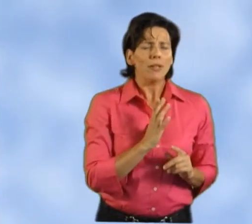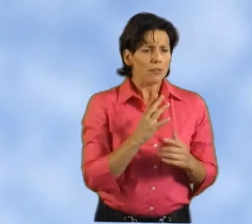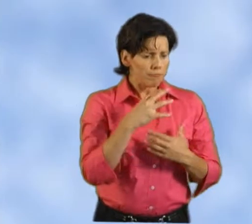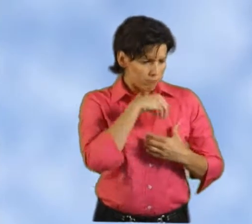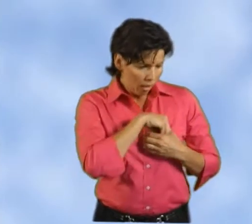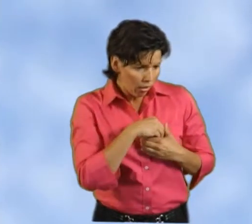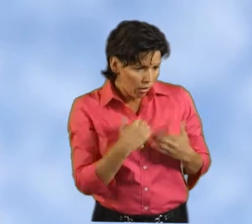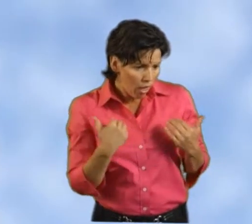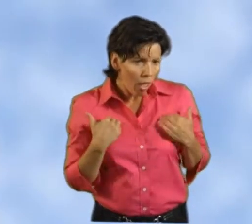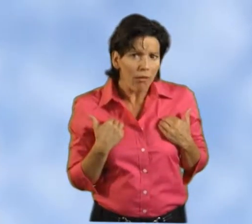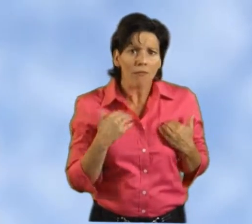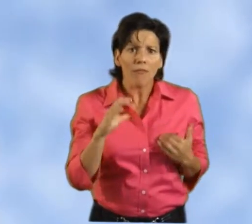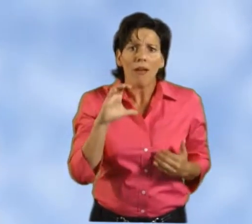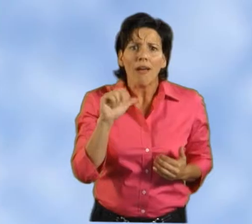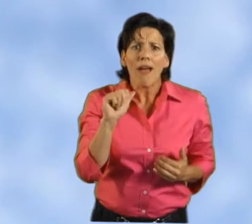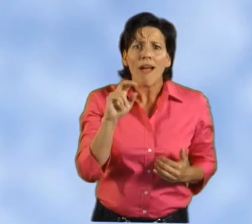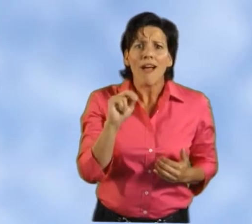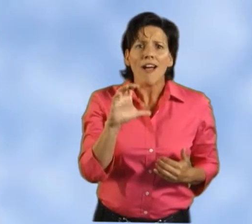breast cancer can best be dealt with